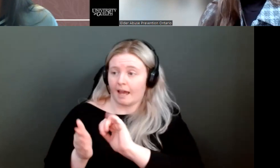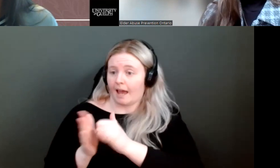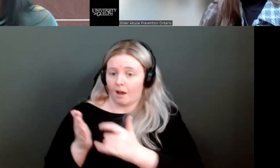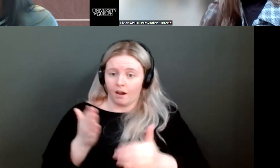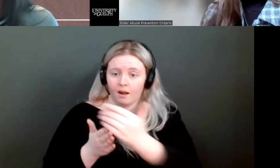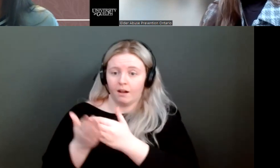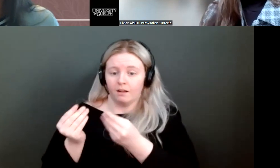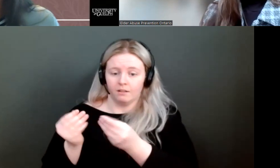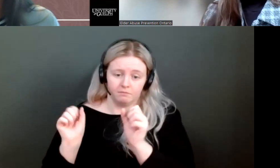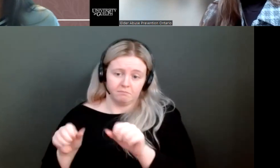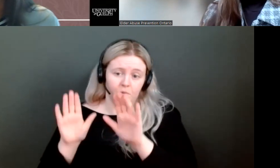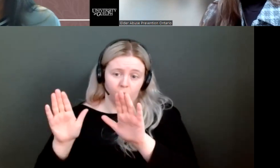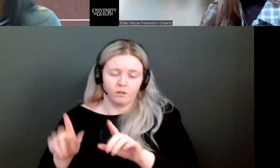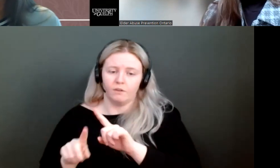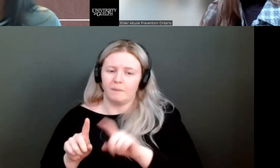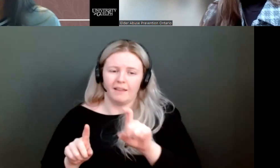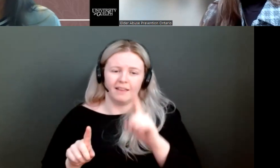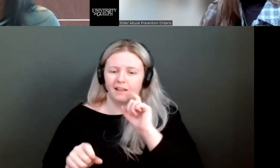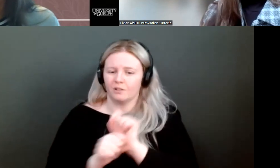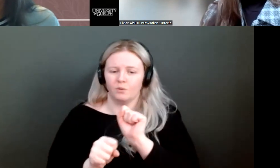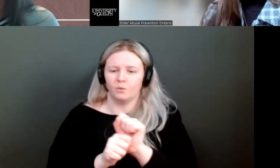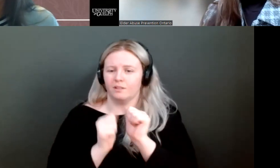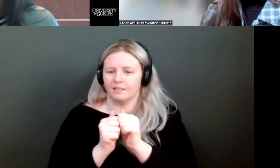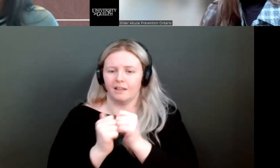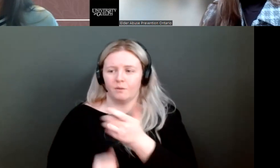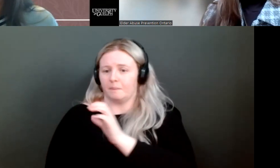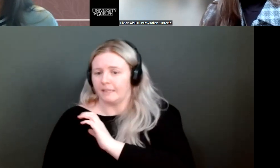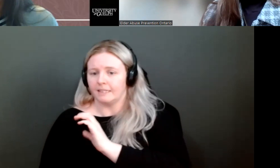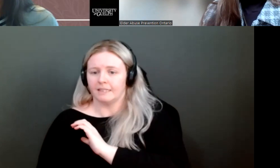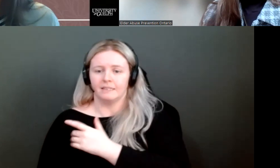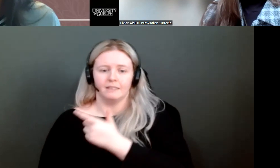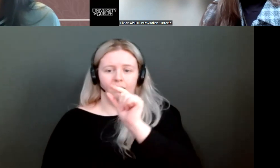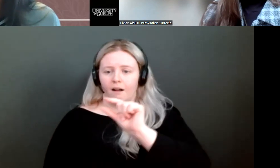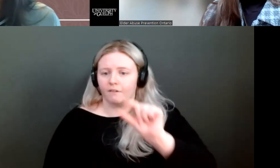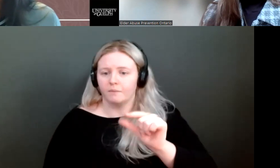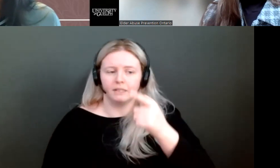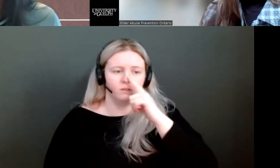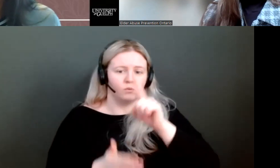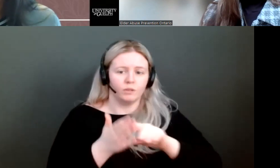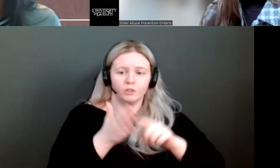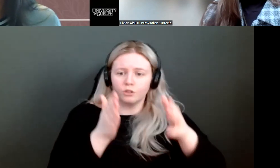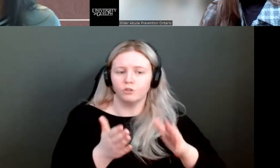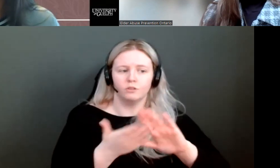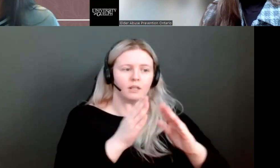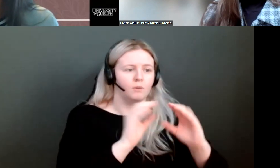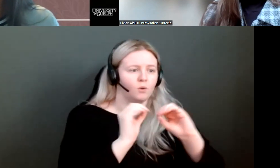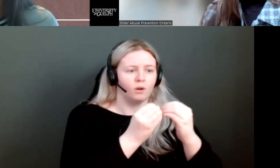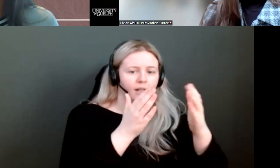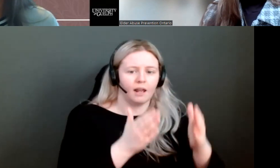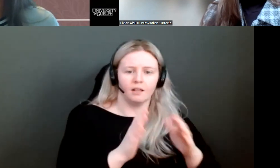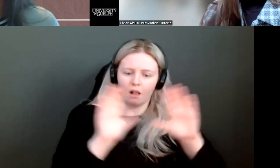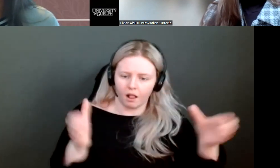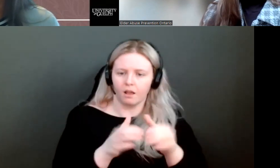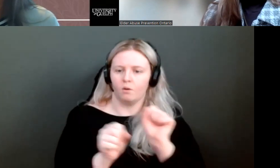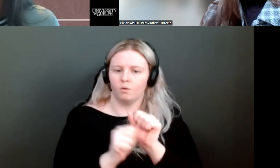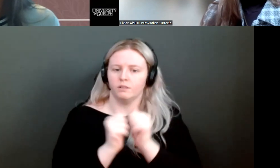sort of sustained collaboration across governments, law enforcement, and researchers and community organizations in terms of how do we collect